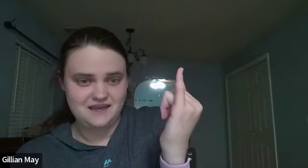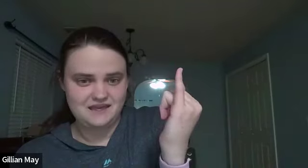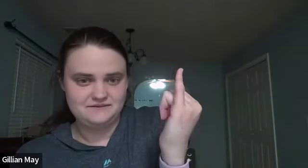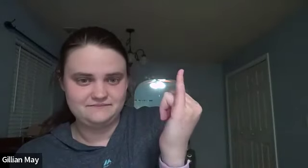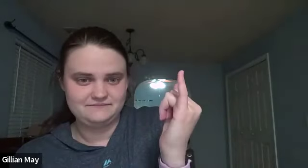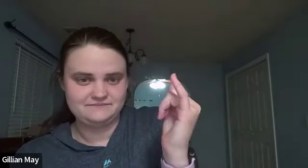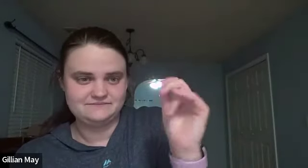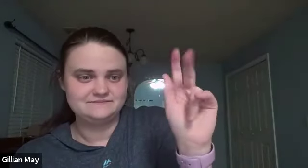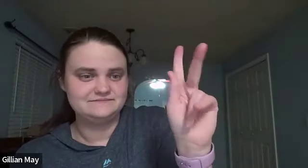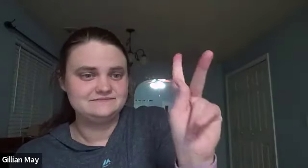K.